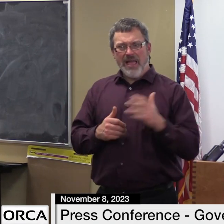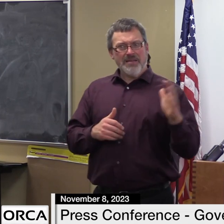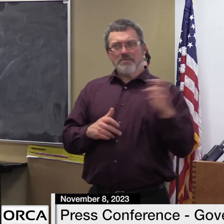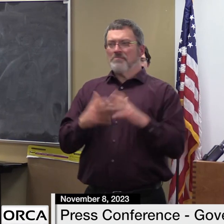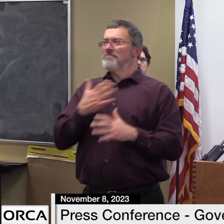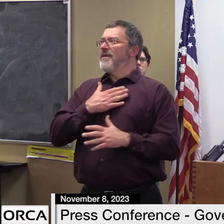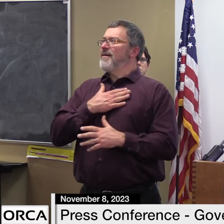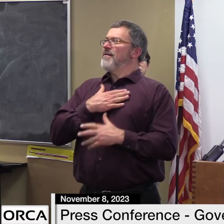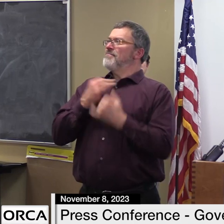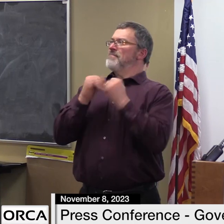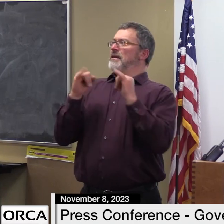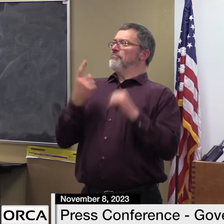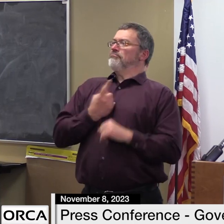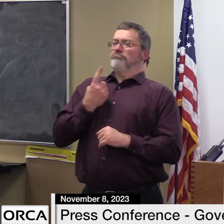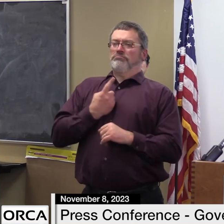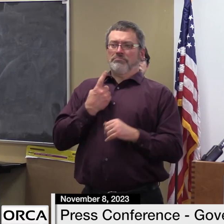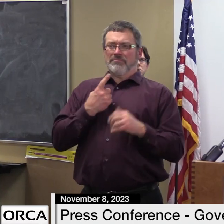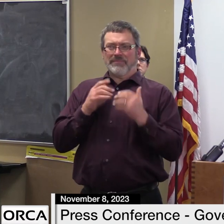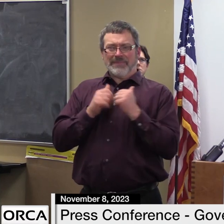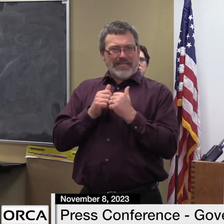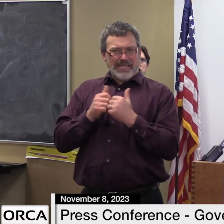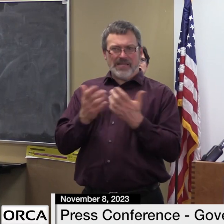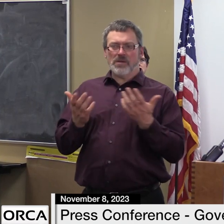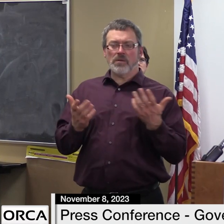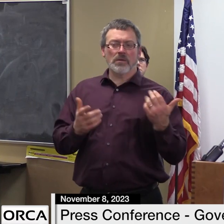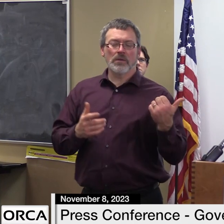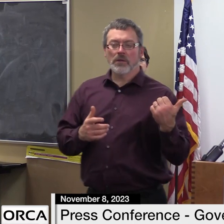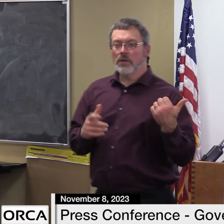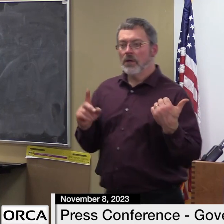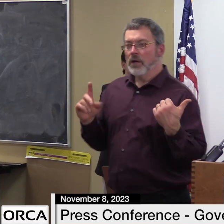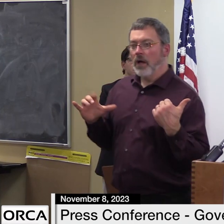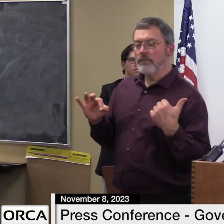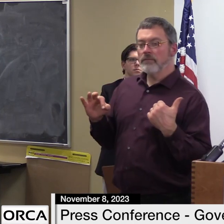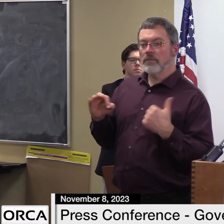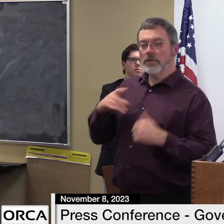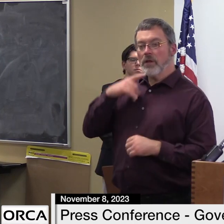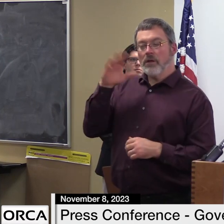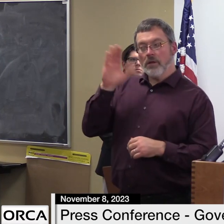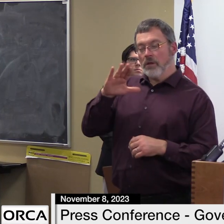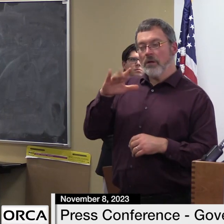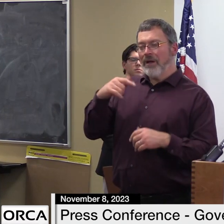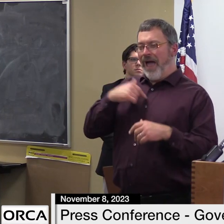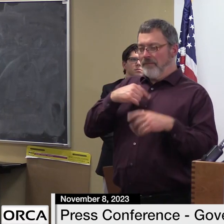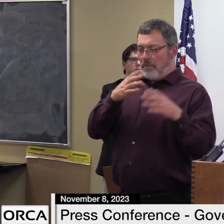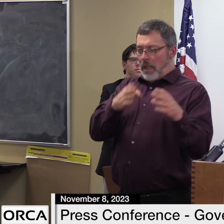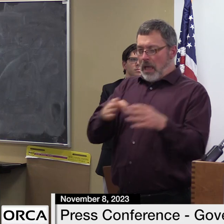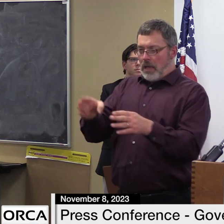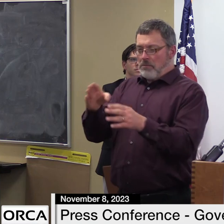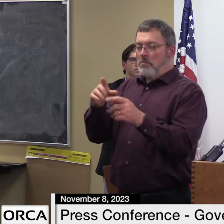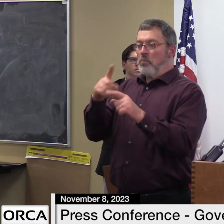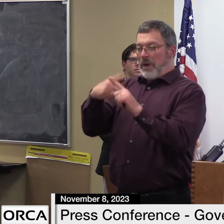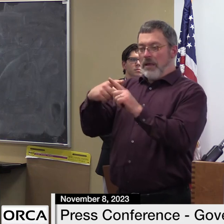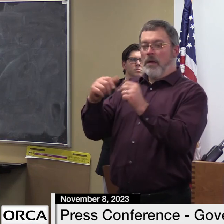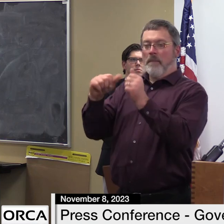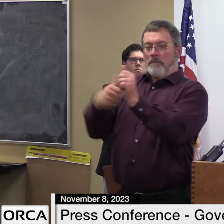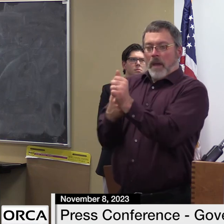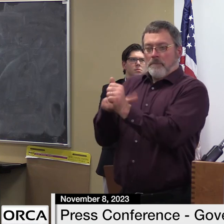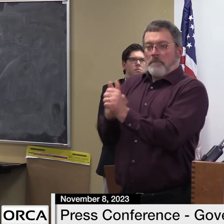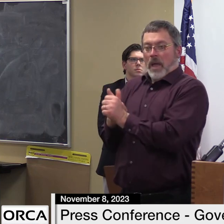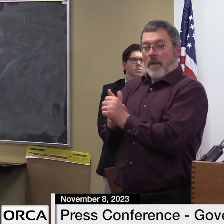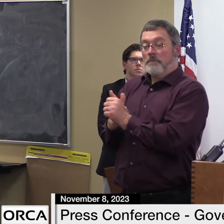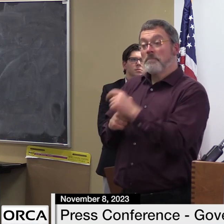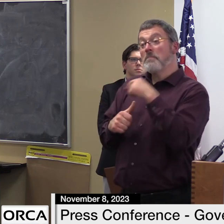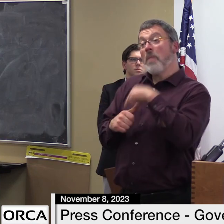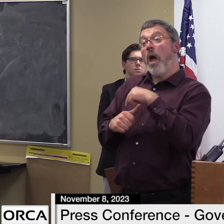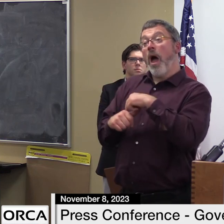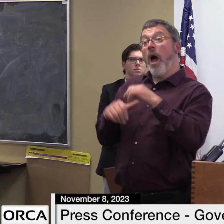access these services. Yeah, again, those are contingency plans, and we would love to have much less need there